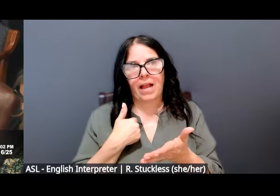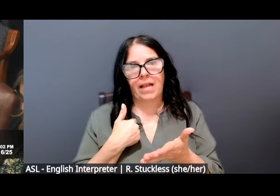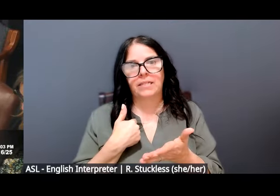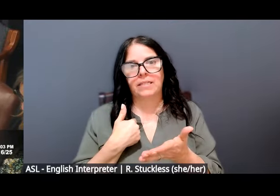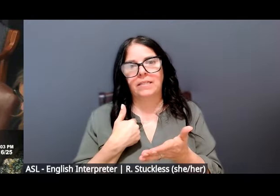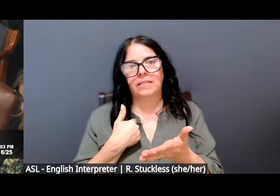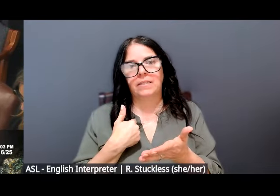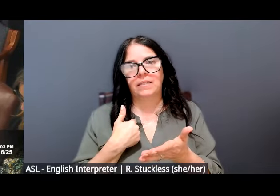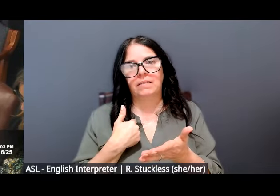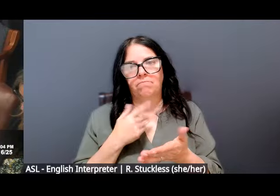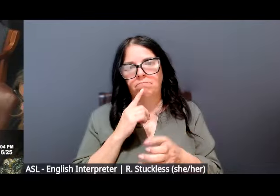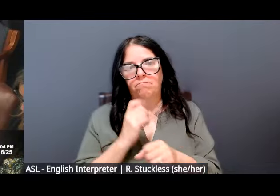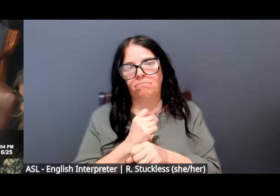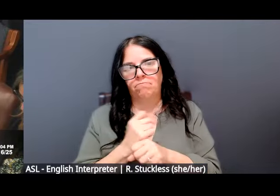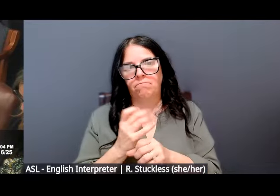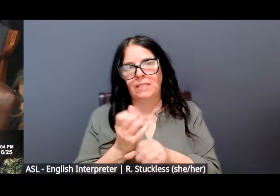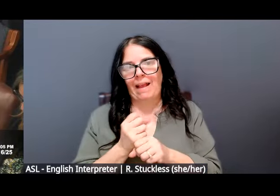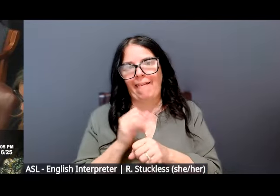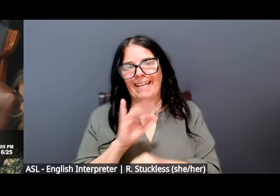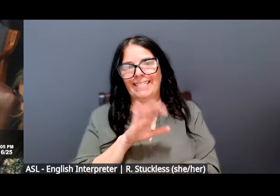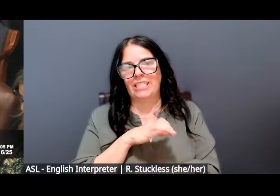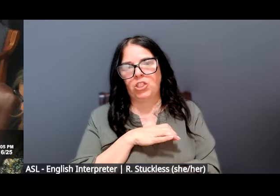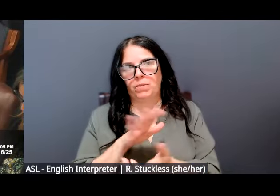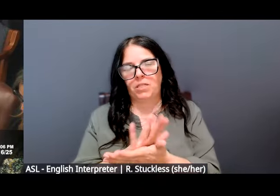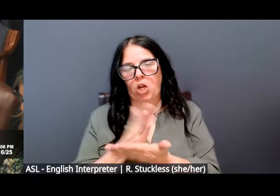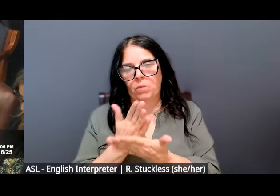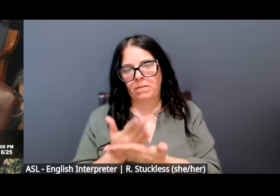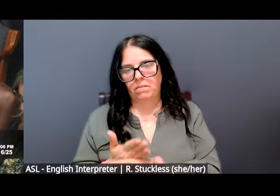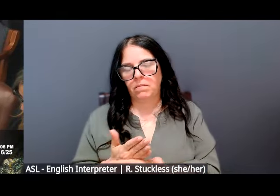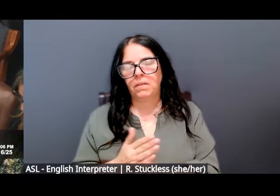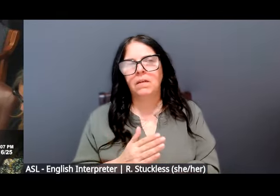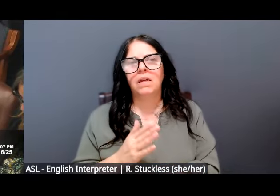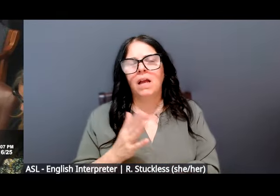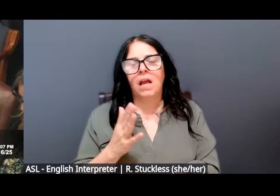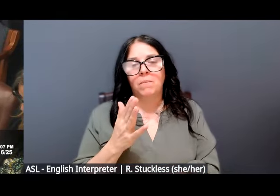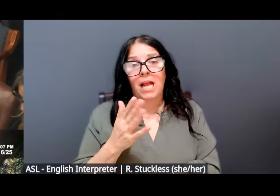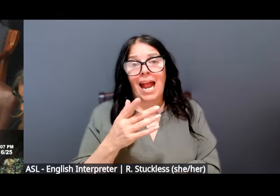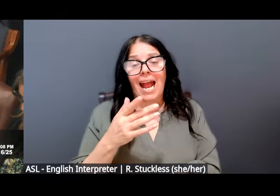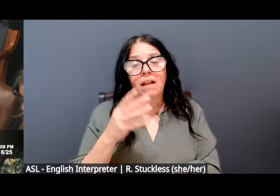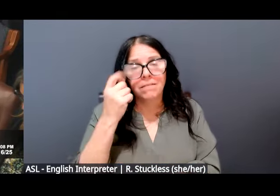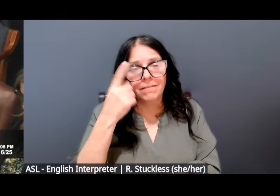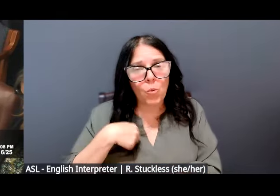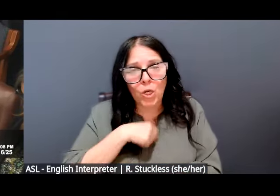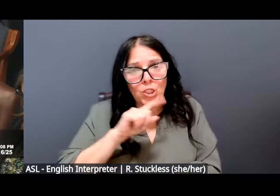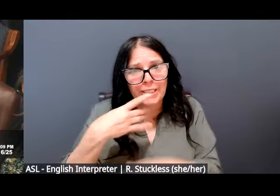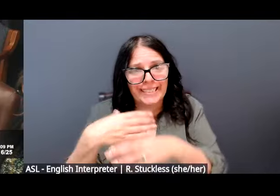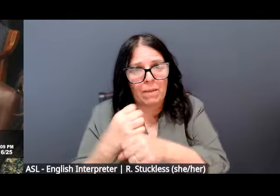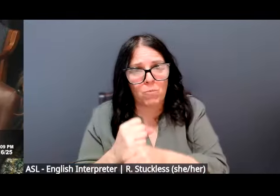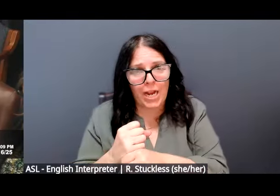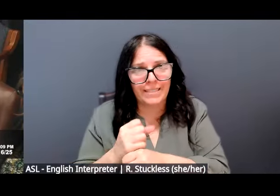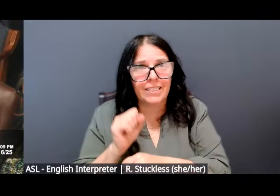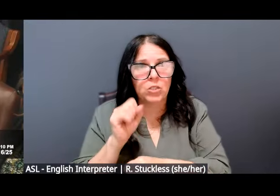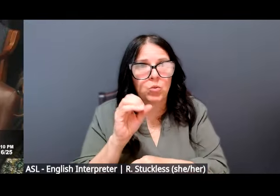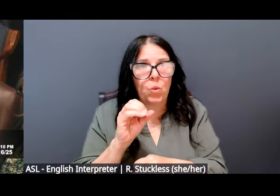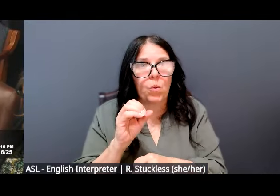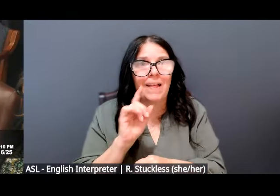gotten the citizenship documents. Yes, And, that is. we're just summarizing here. So the